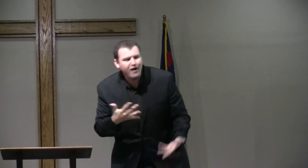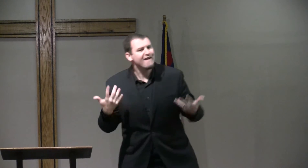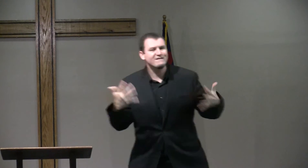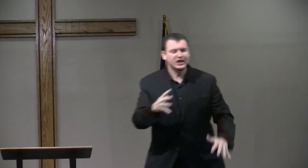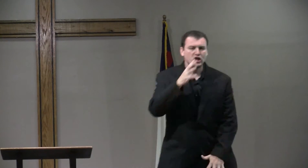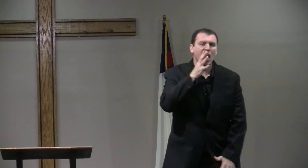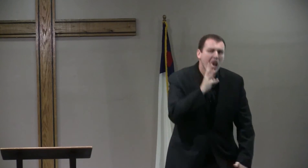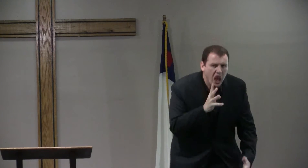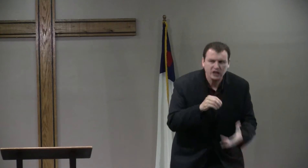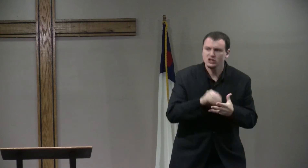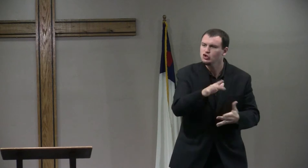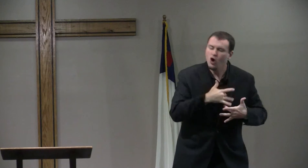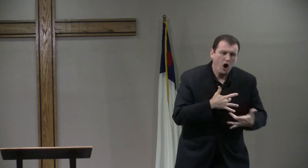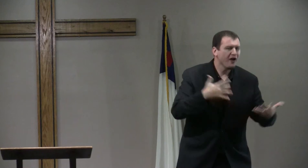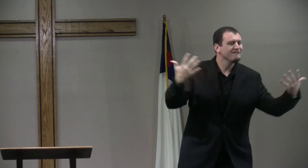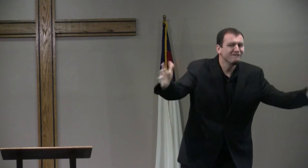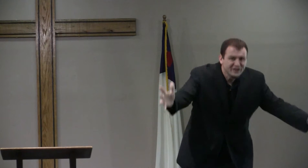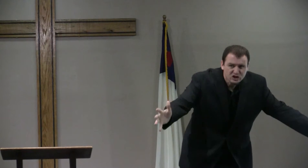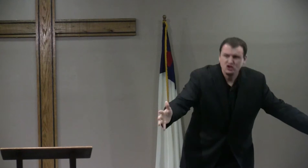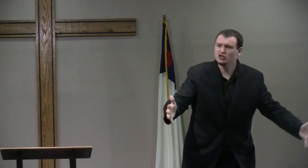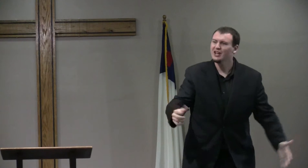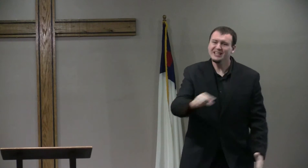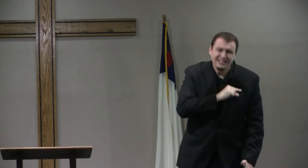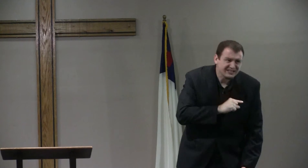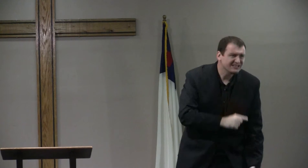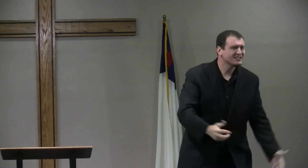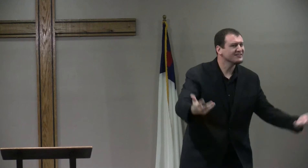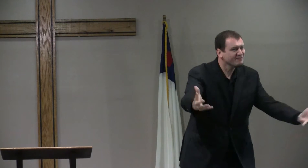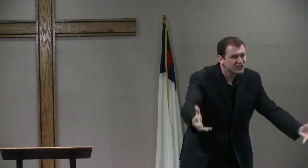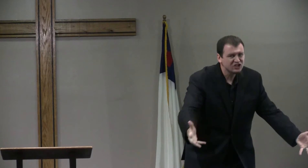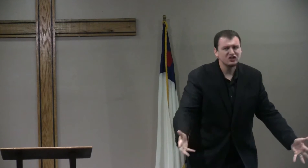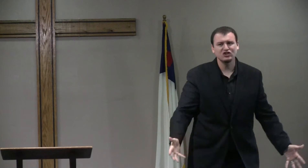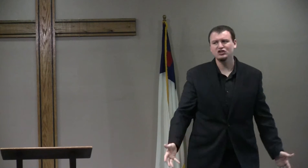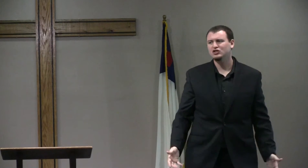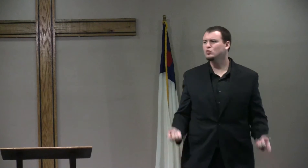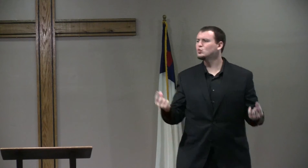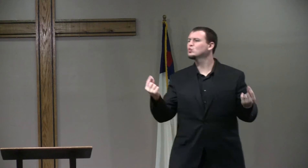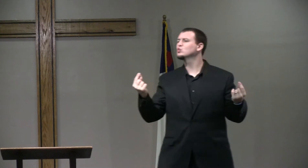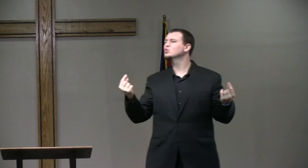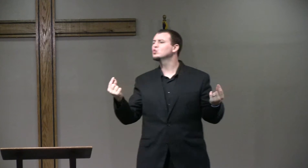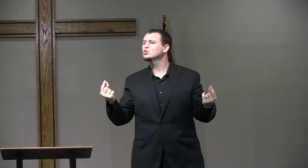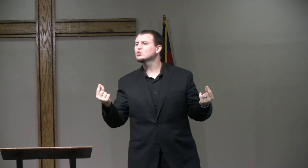Jesus talks about anger. He talks about lust in your heart. You're guilty already.